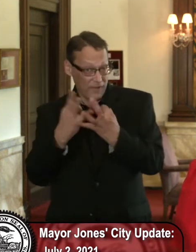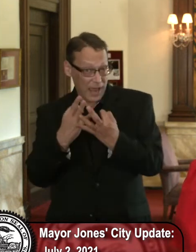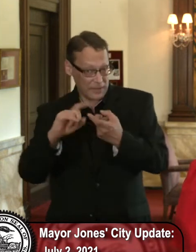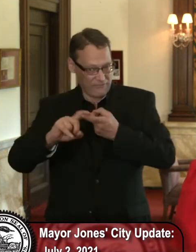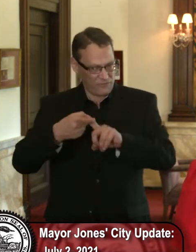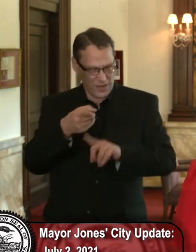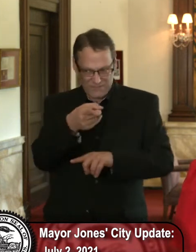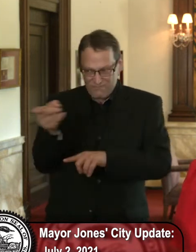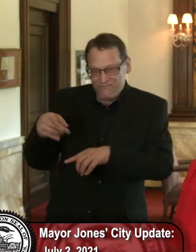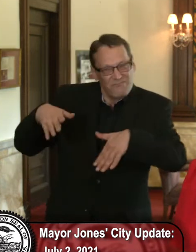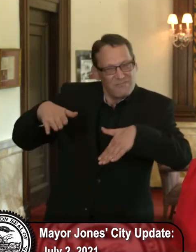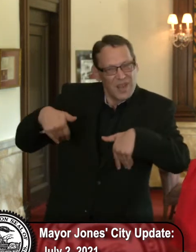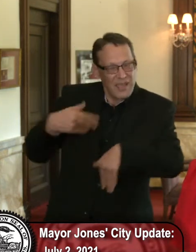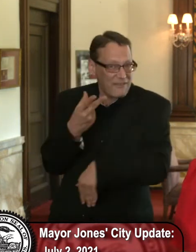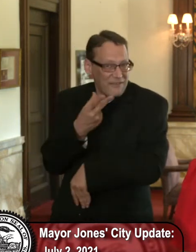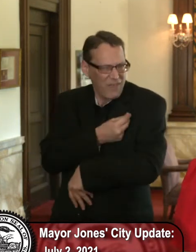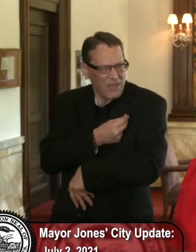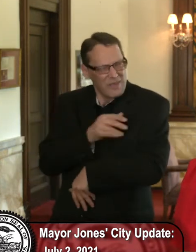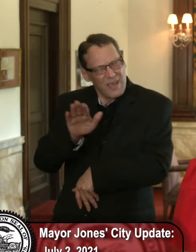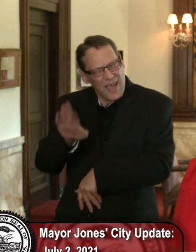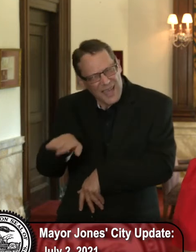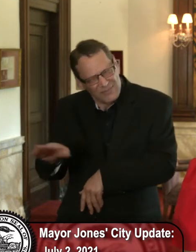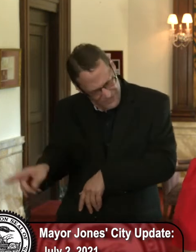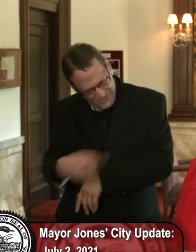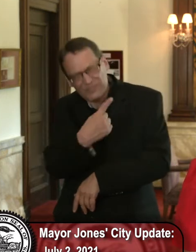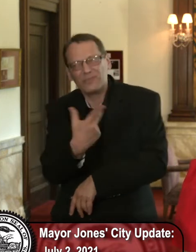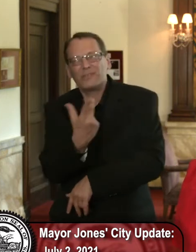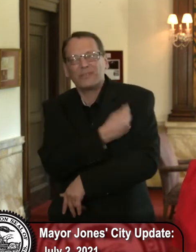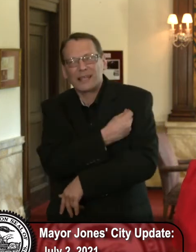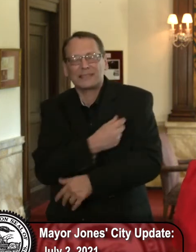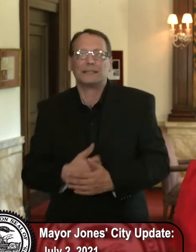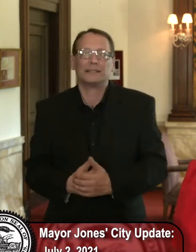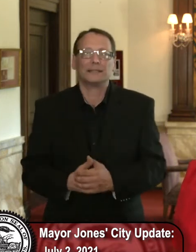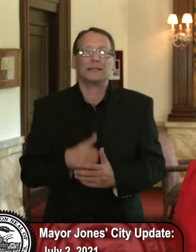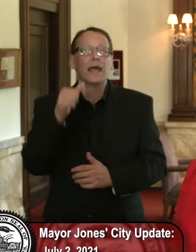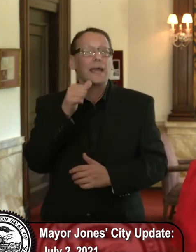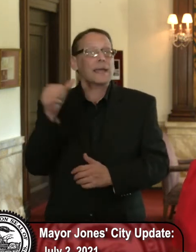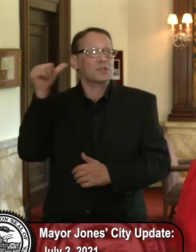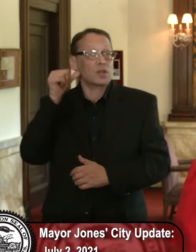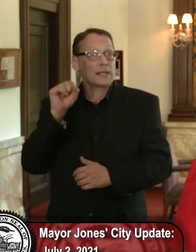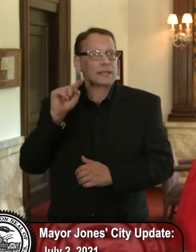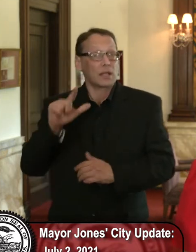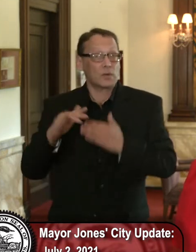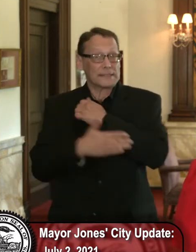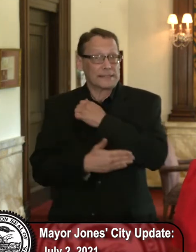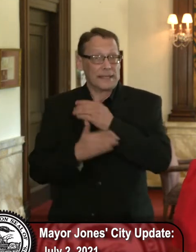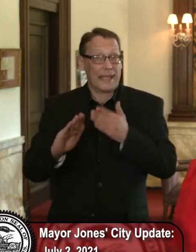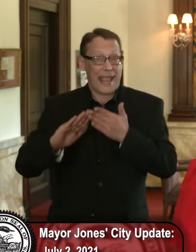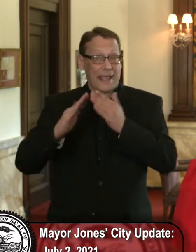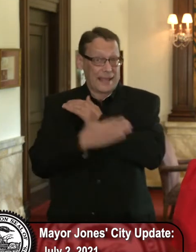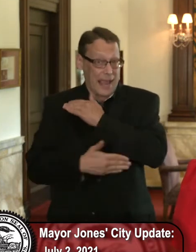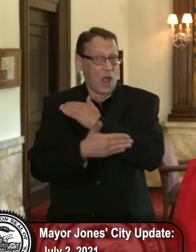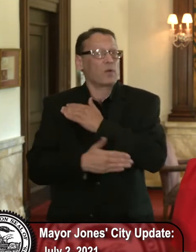have not yet gotten vaccinated, talk to them about doing so. Yesterday, St. Louis City and County released a joint